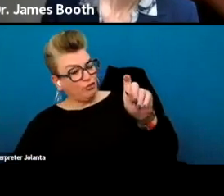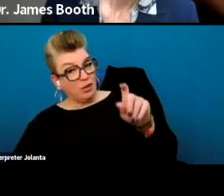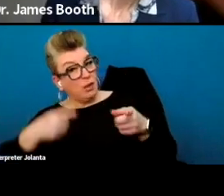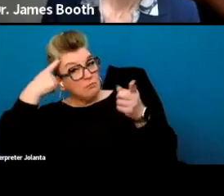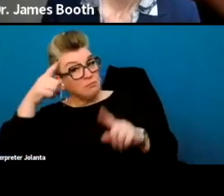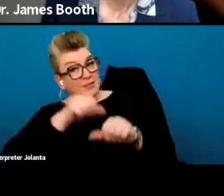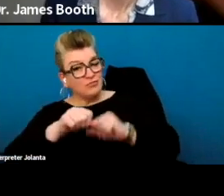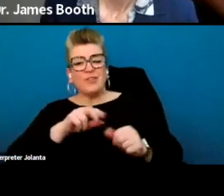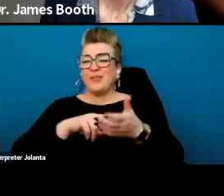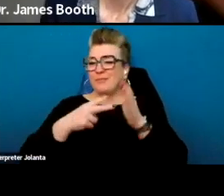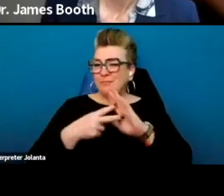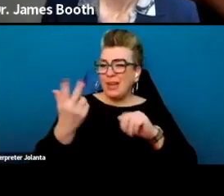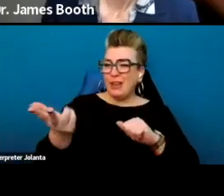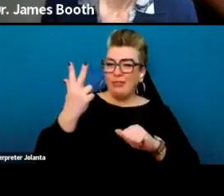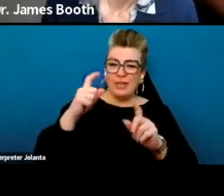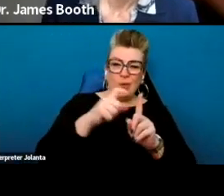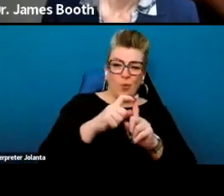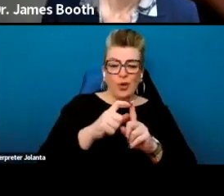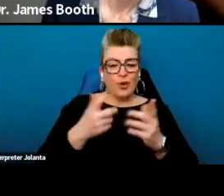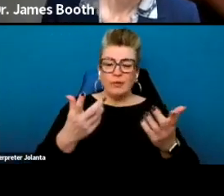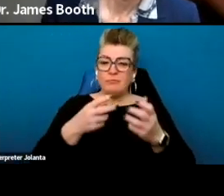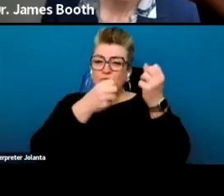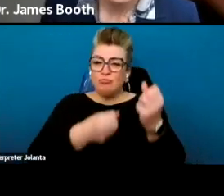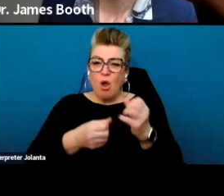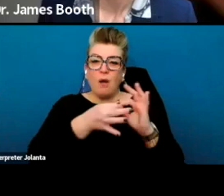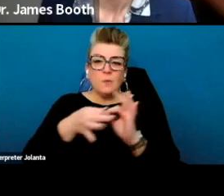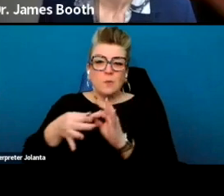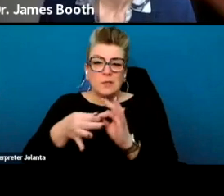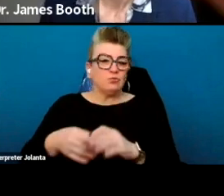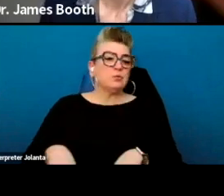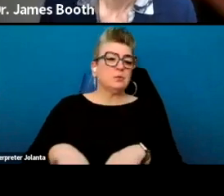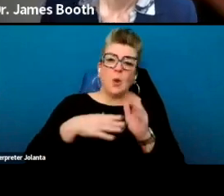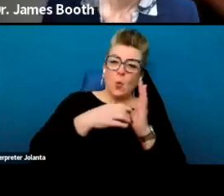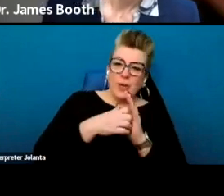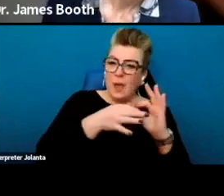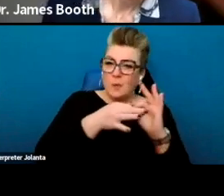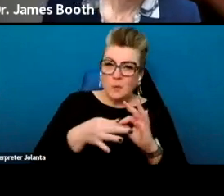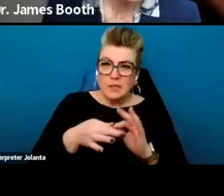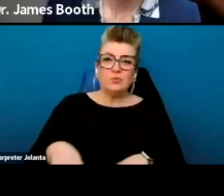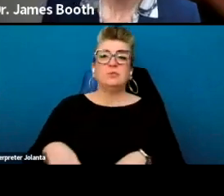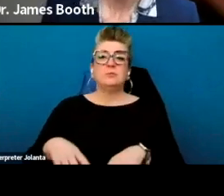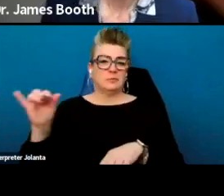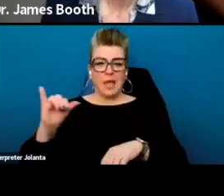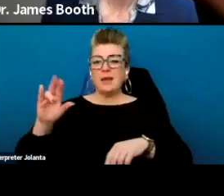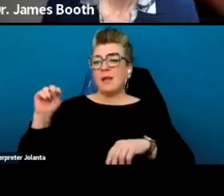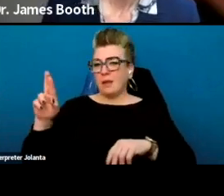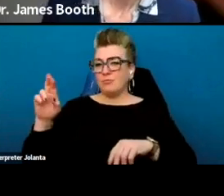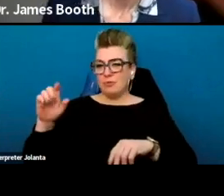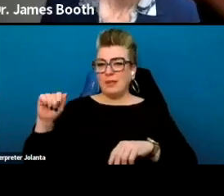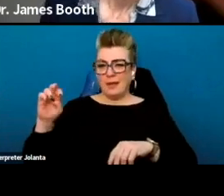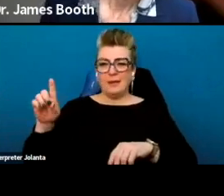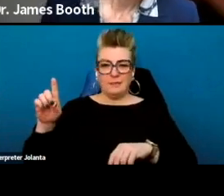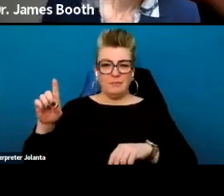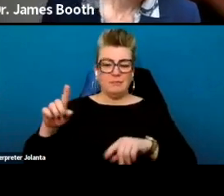again, three word conditions: a strong association condition, a weak association condition, and an unrelated